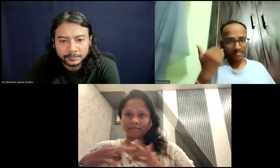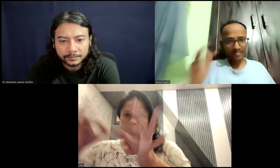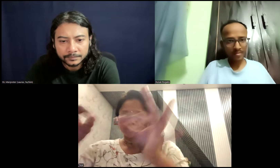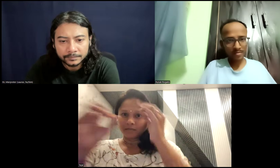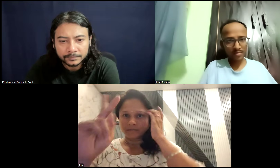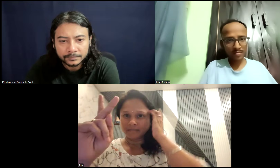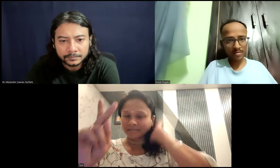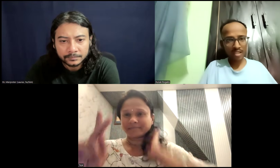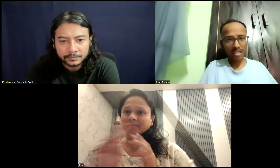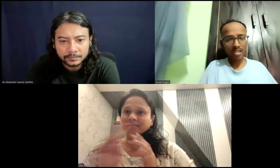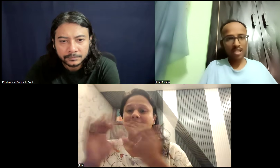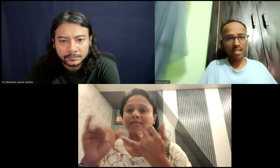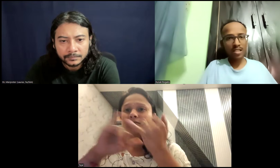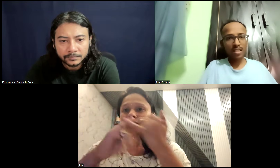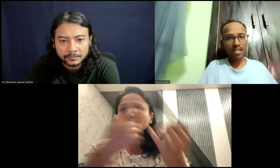trying.